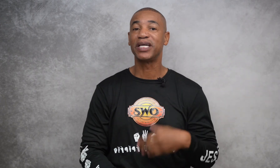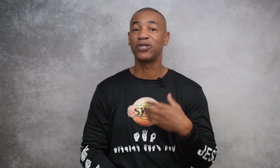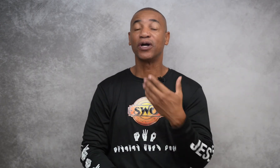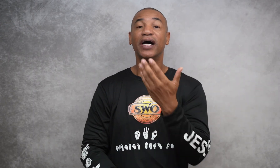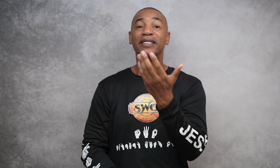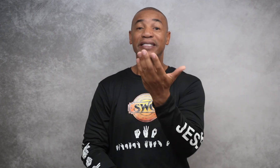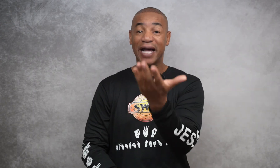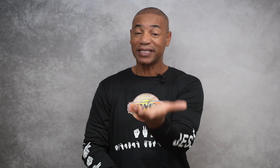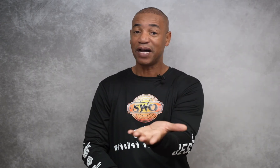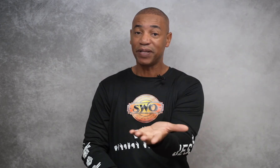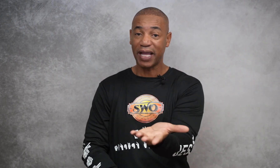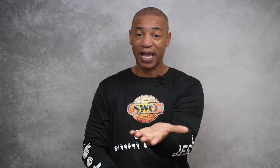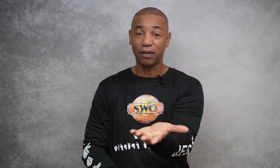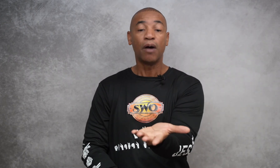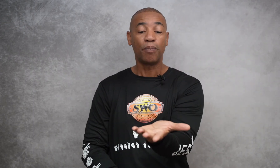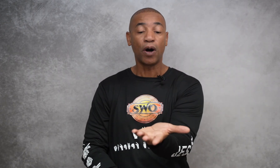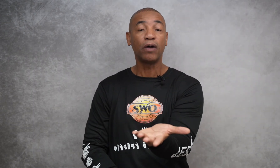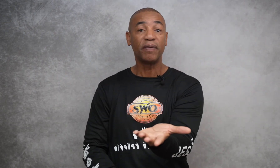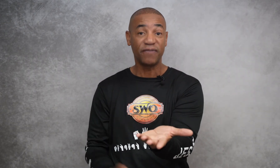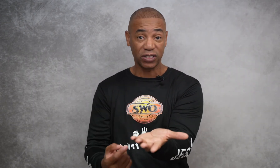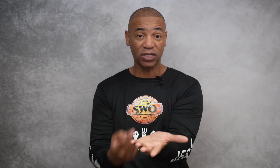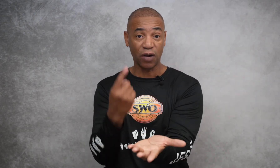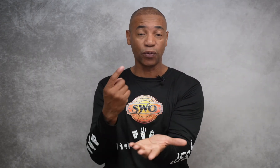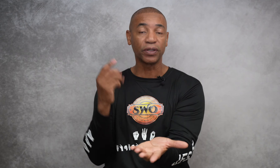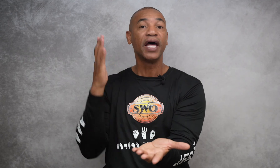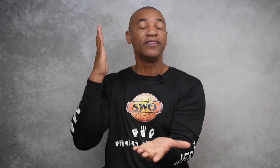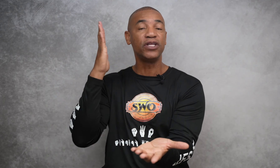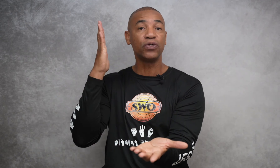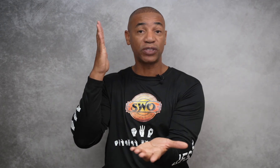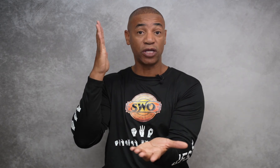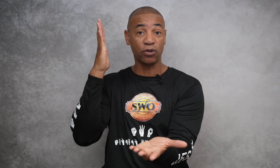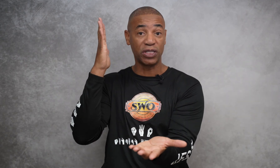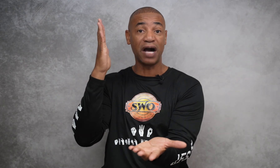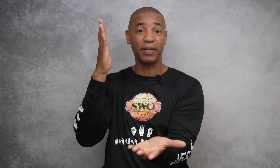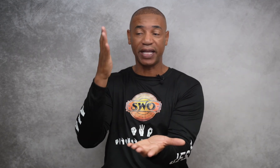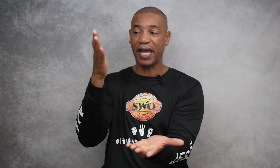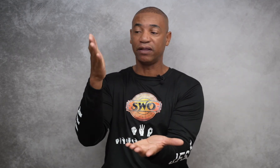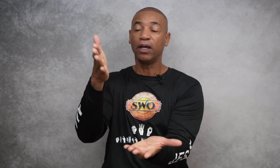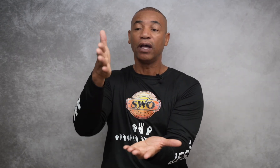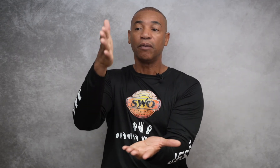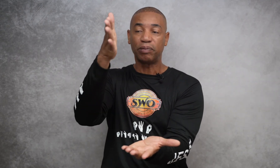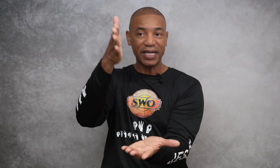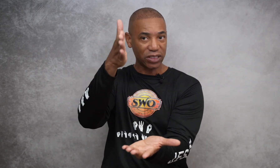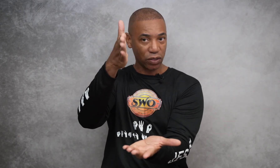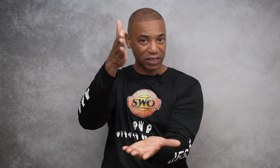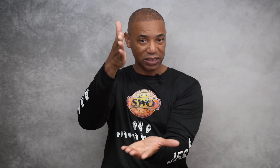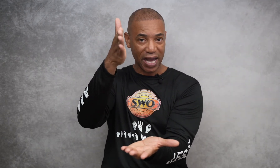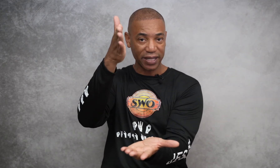your non-dominant hand, palm faces upward, then you'll take your dominant hand, place it on its side,